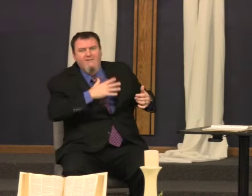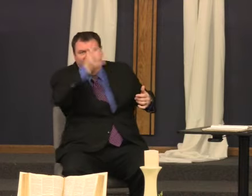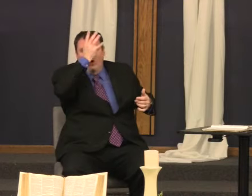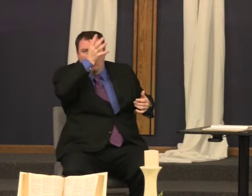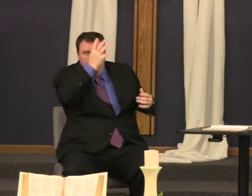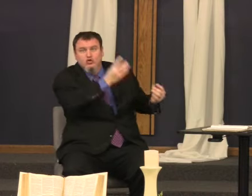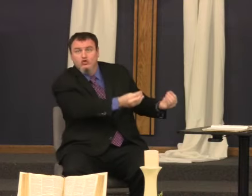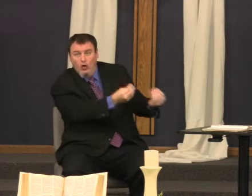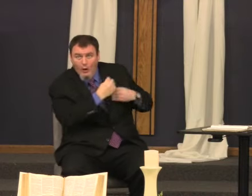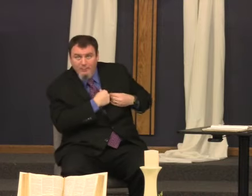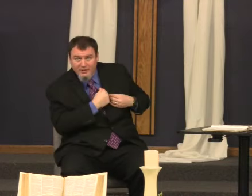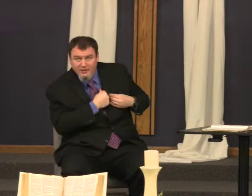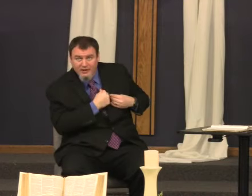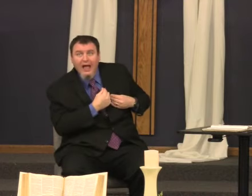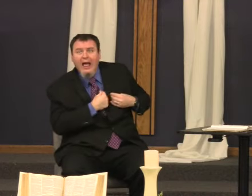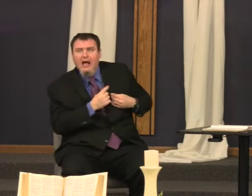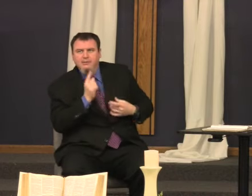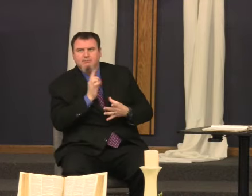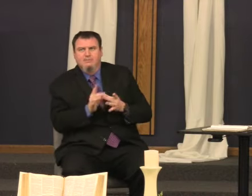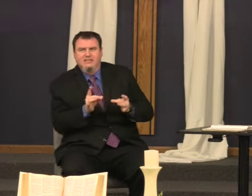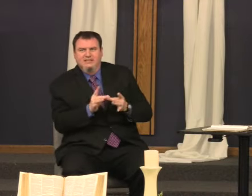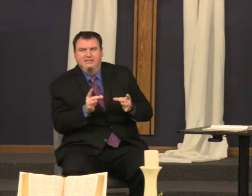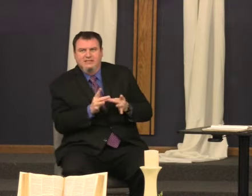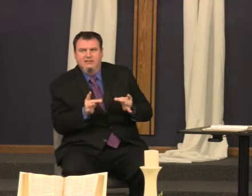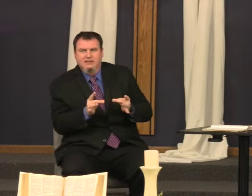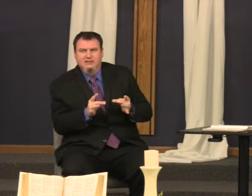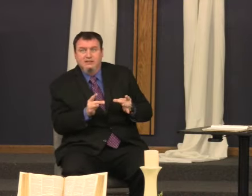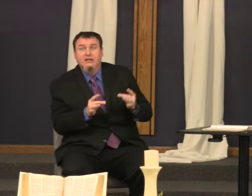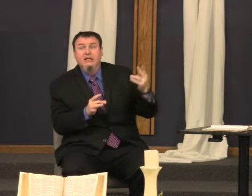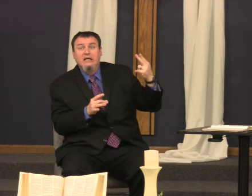he does not saying Heavenly Father, as my Father hath taught me,